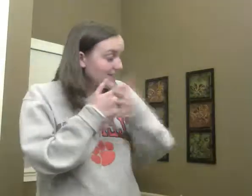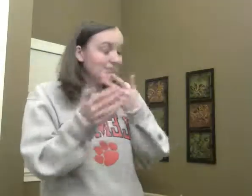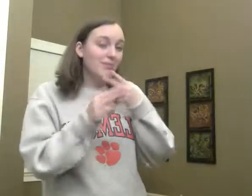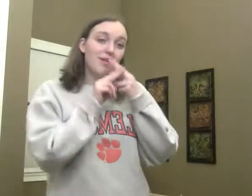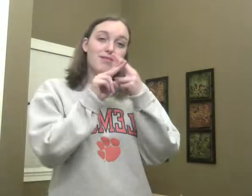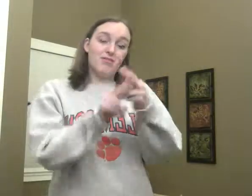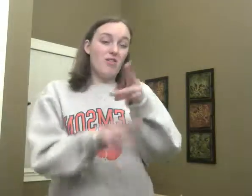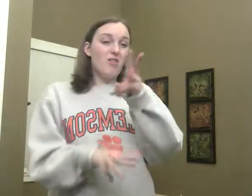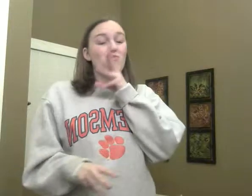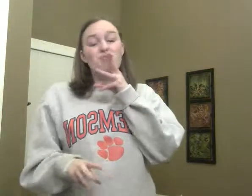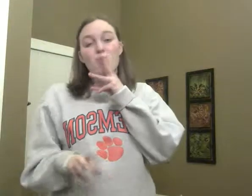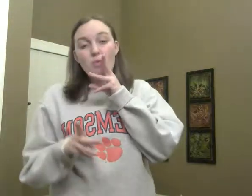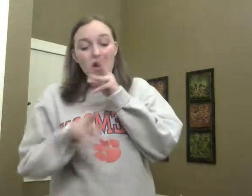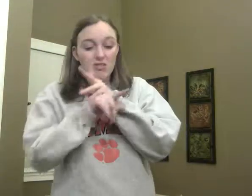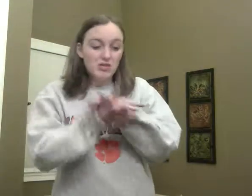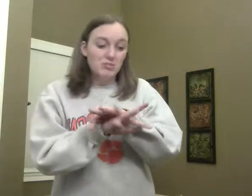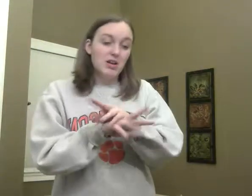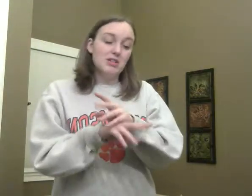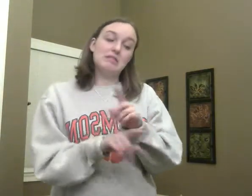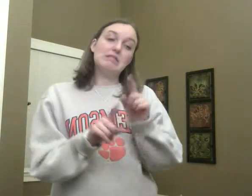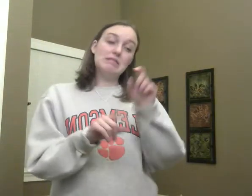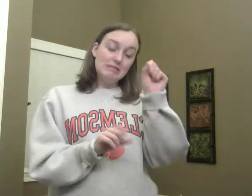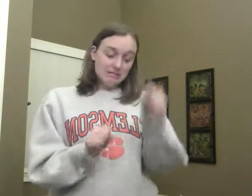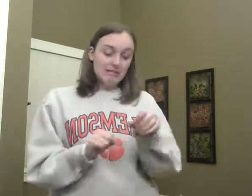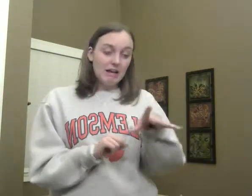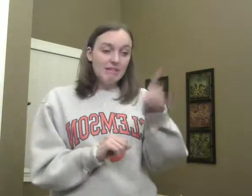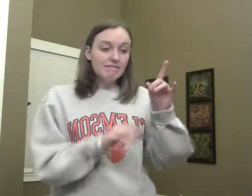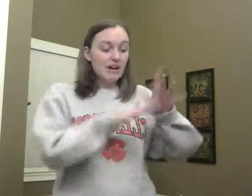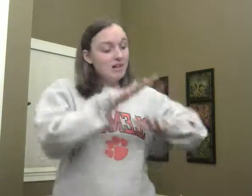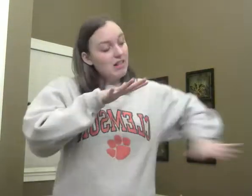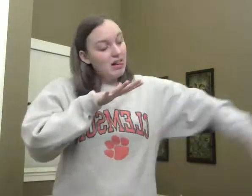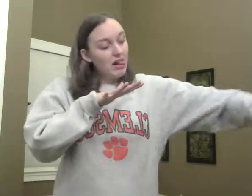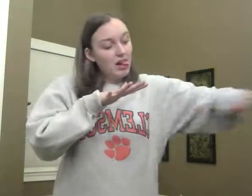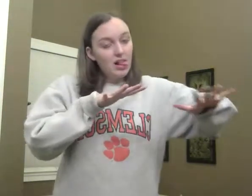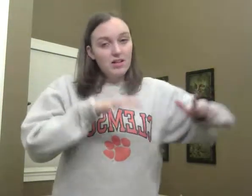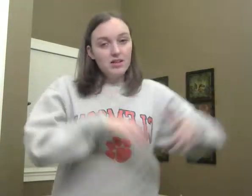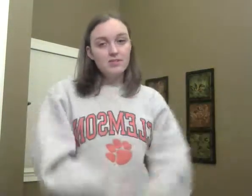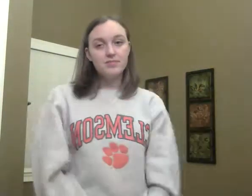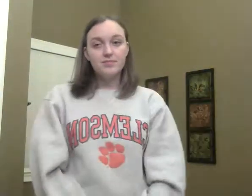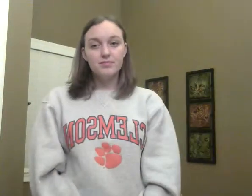you could possibly find them on land. Okay? And